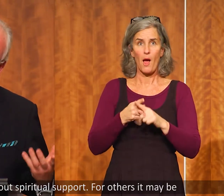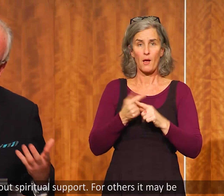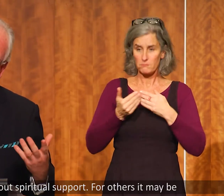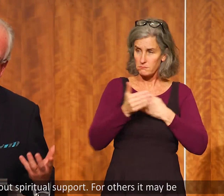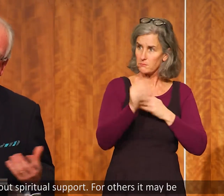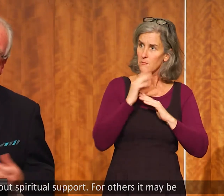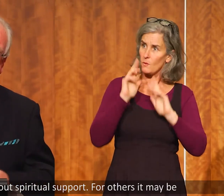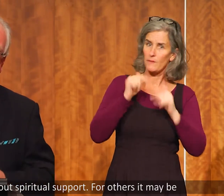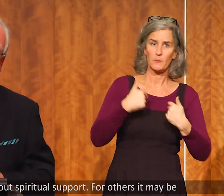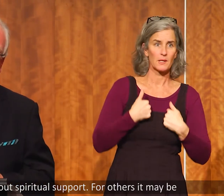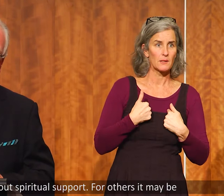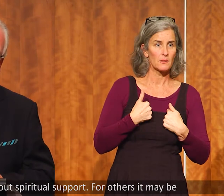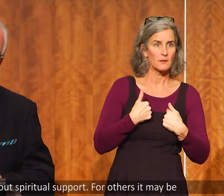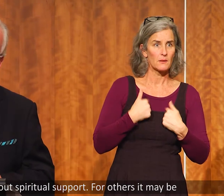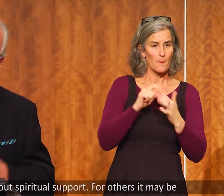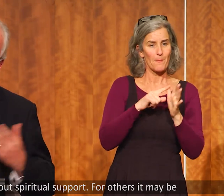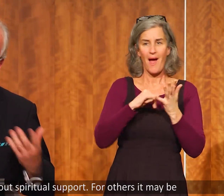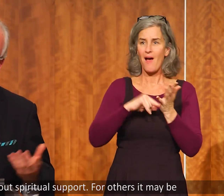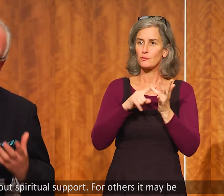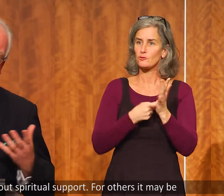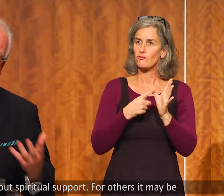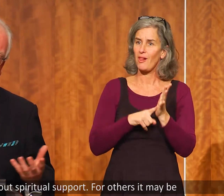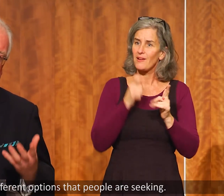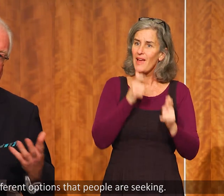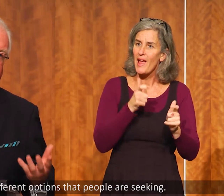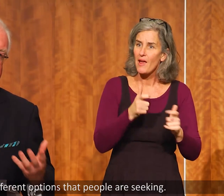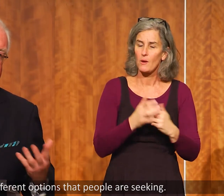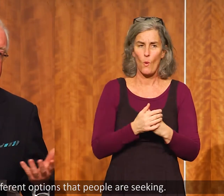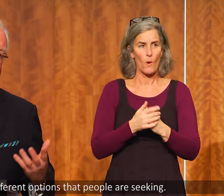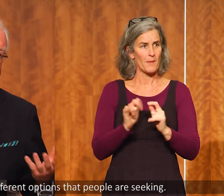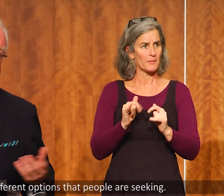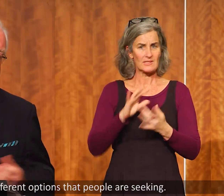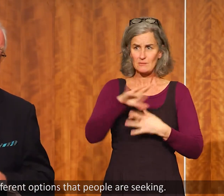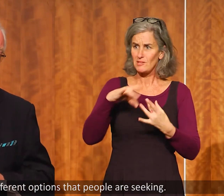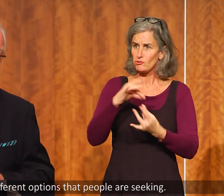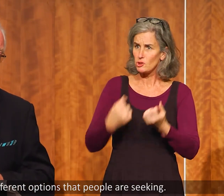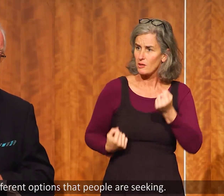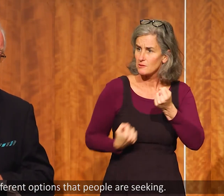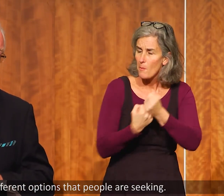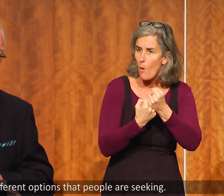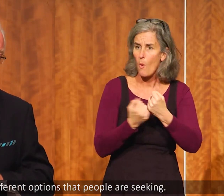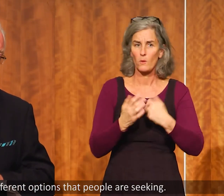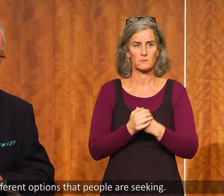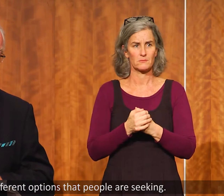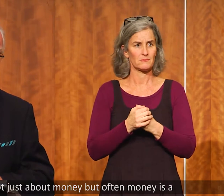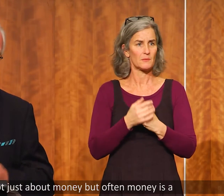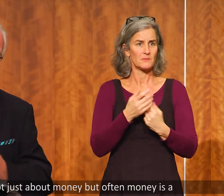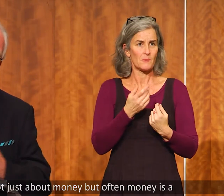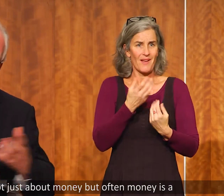it's about spiritual support. For others, it may be a range of different options that people are